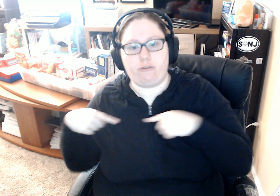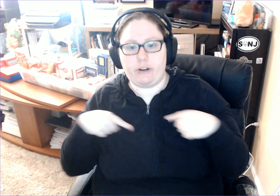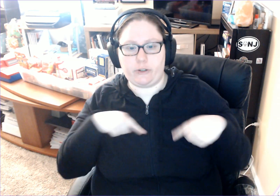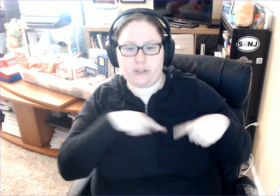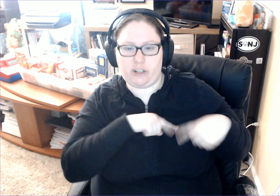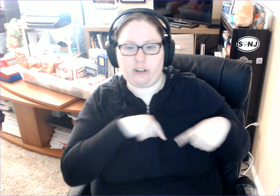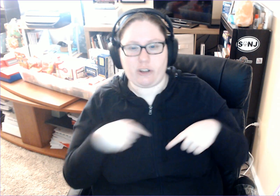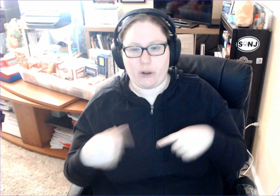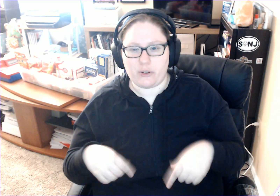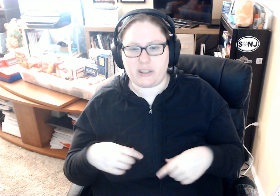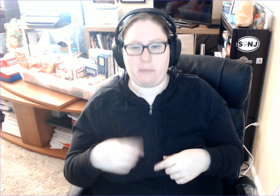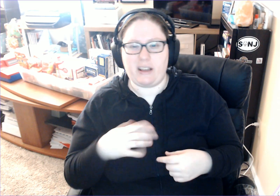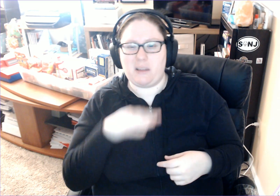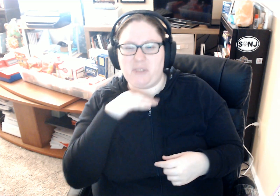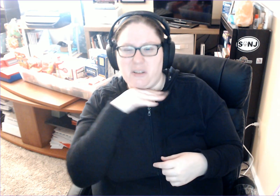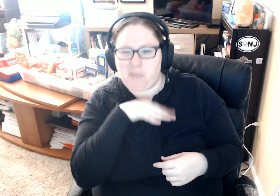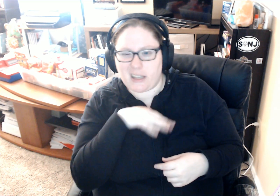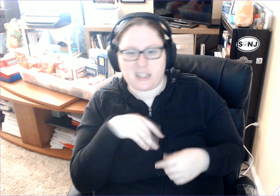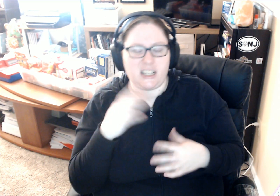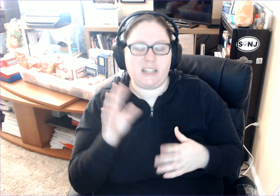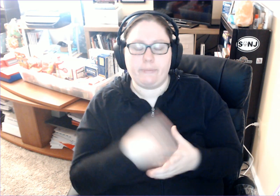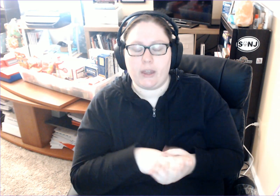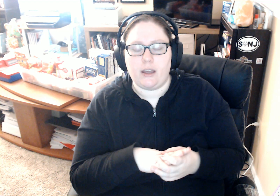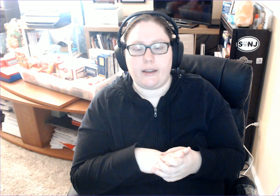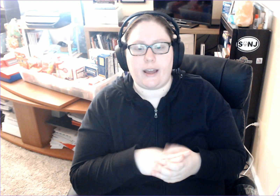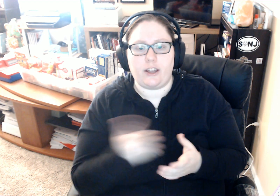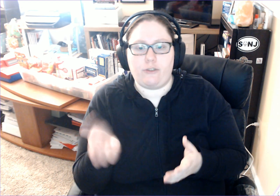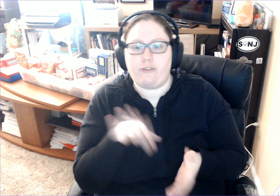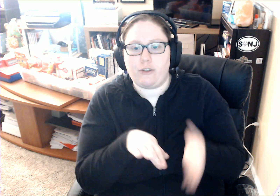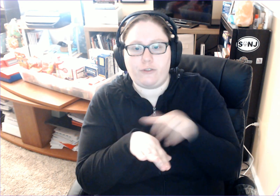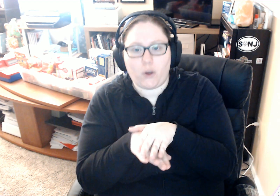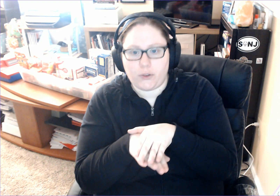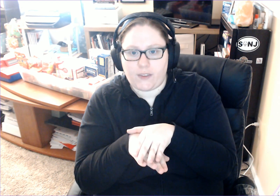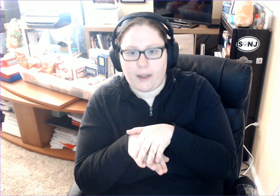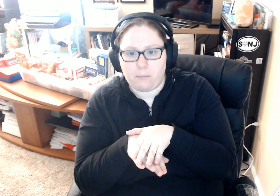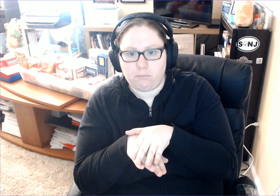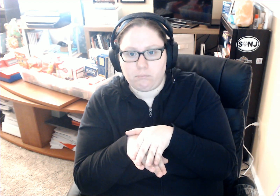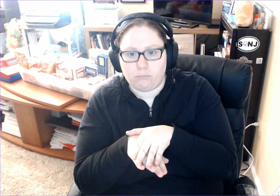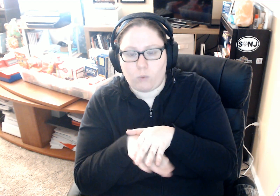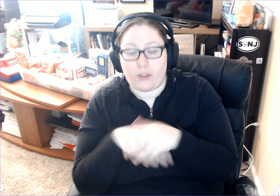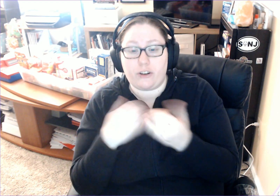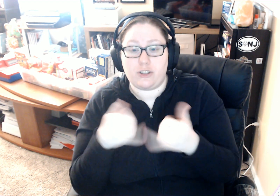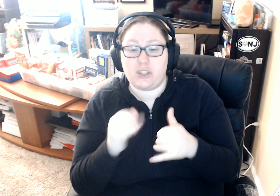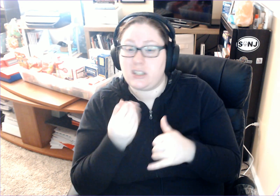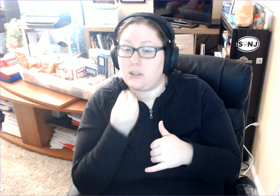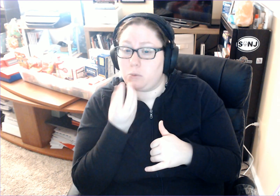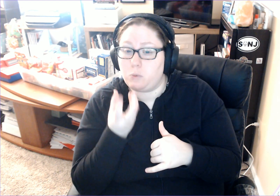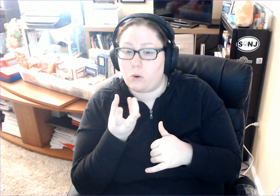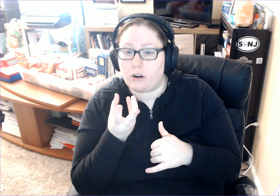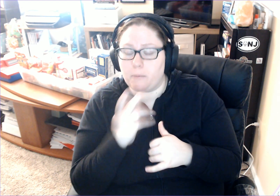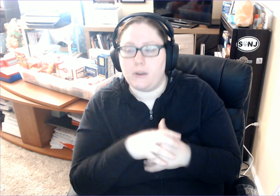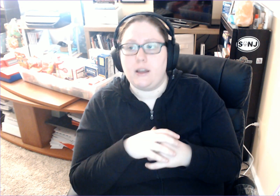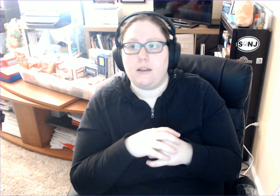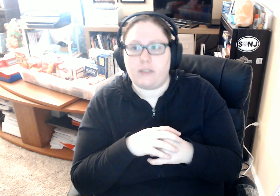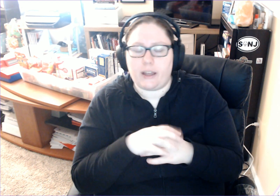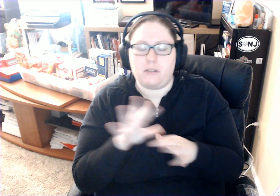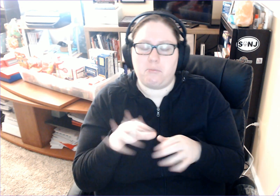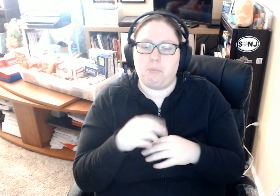in your clothes that make them look messy, yeah, you fold them while they're still warm, then